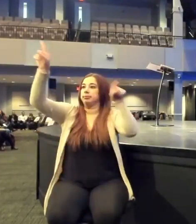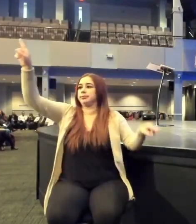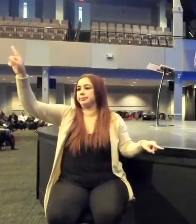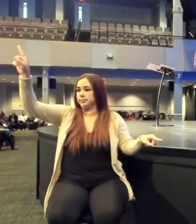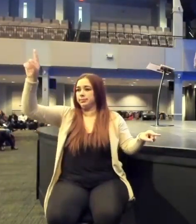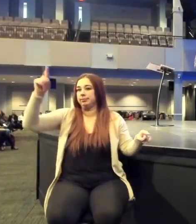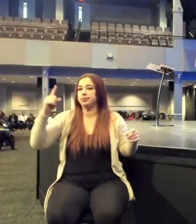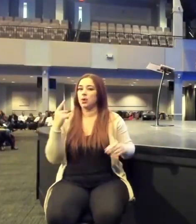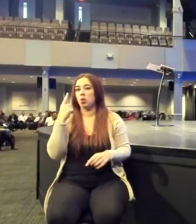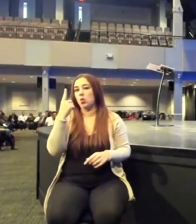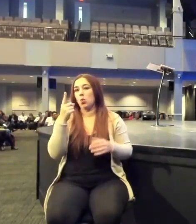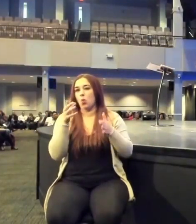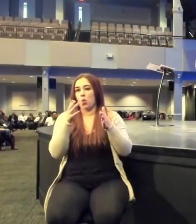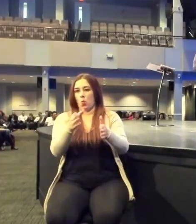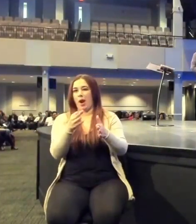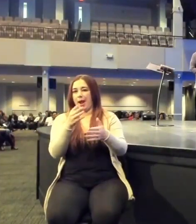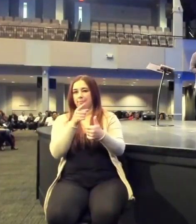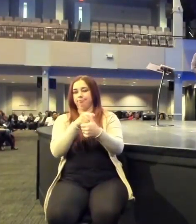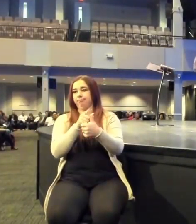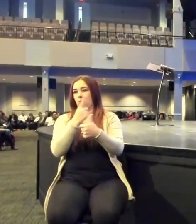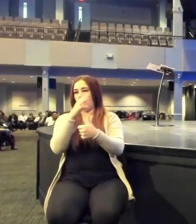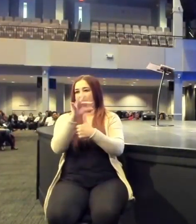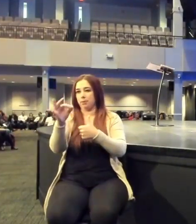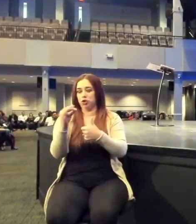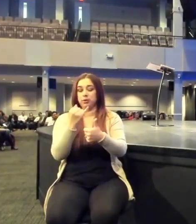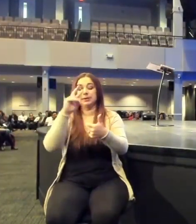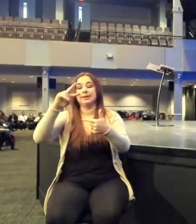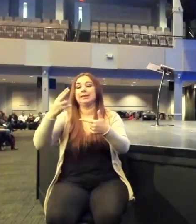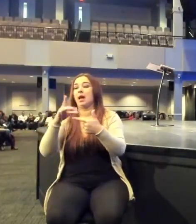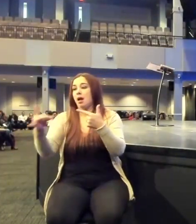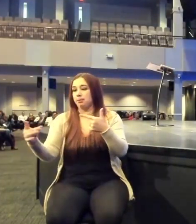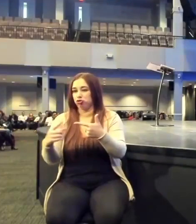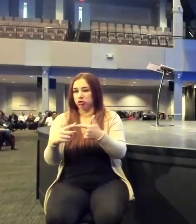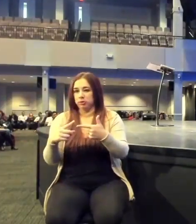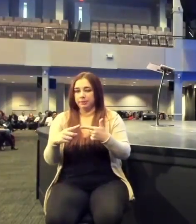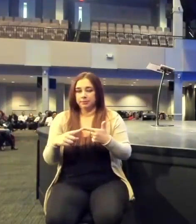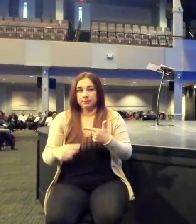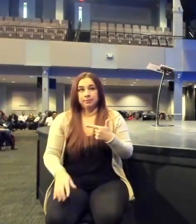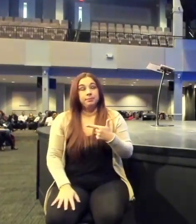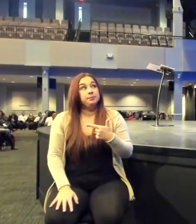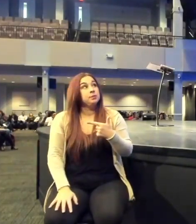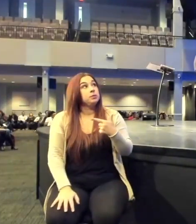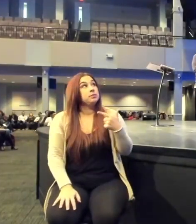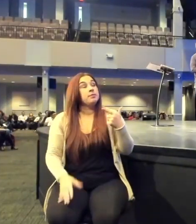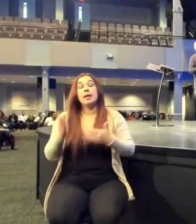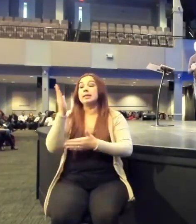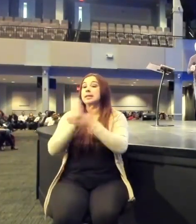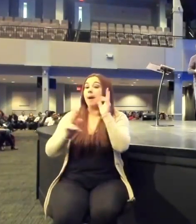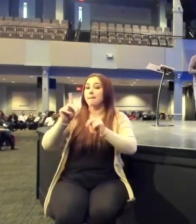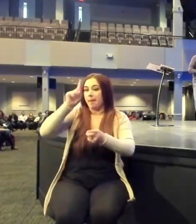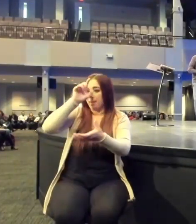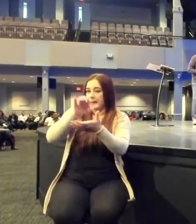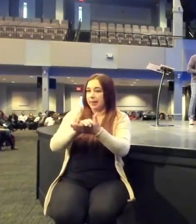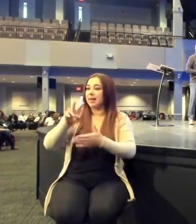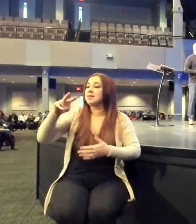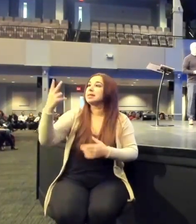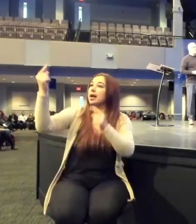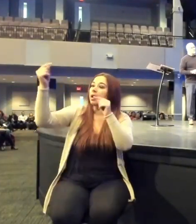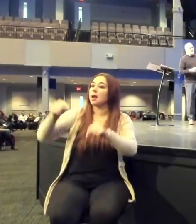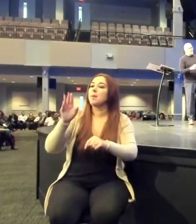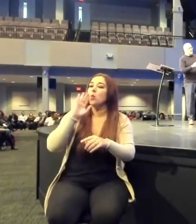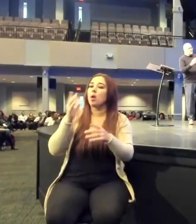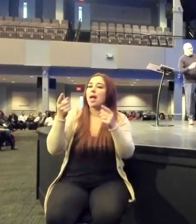That's one way to look at the second coming of Jesus. Let me give you a second way. Some believe that the second coming of Jesus will